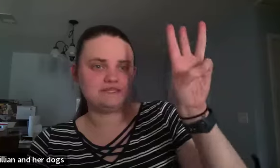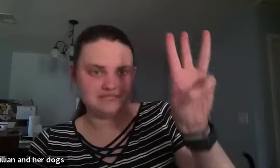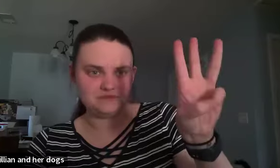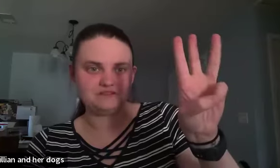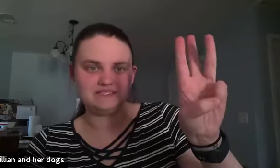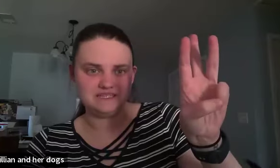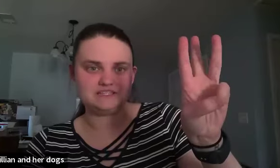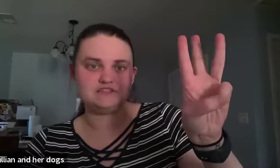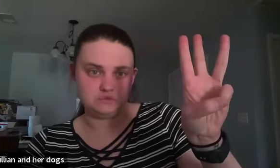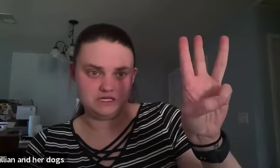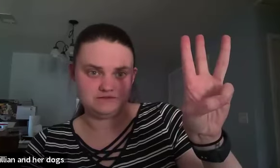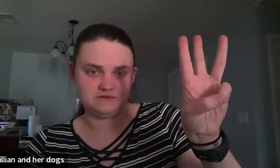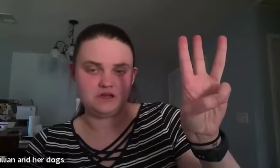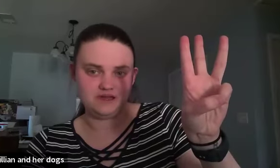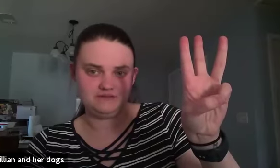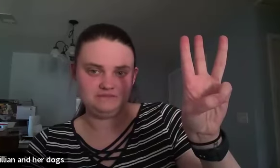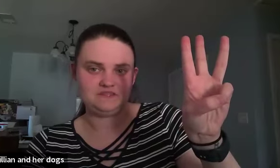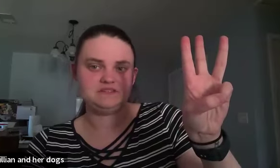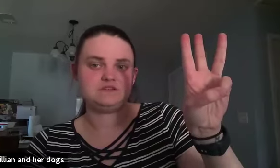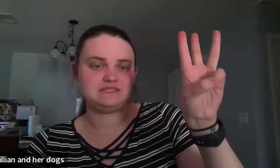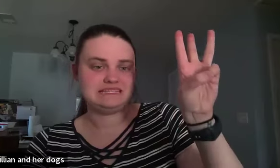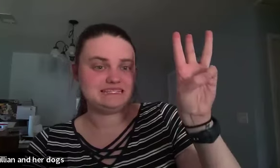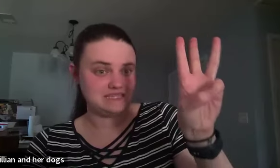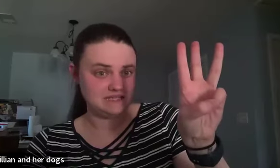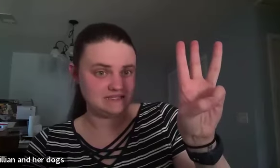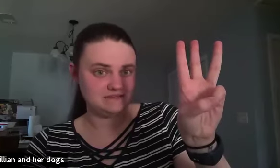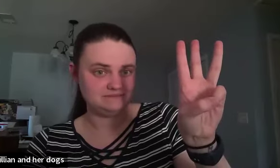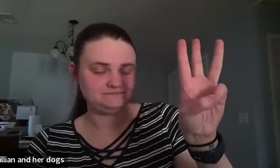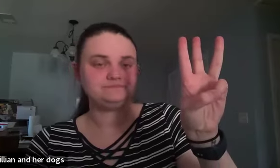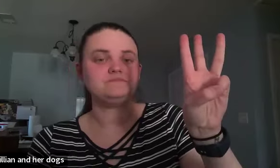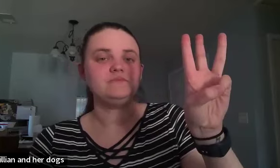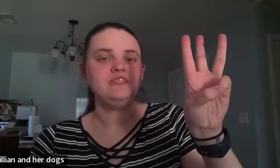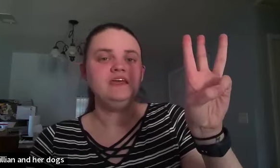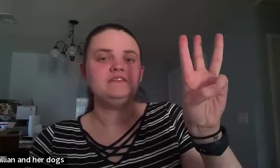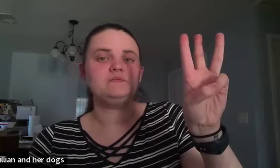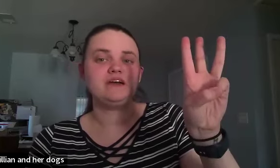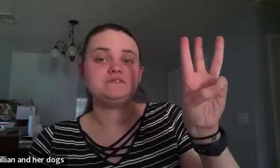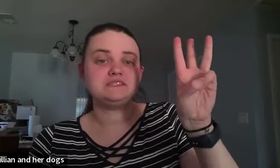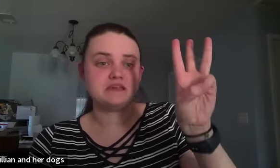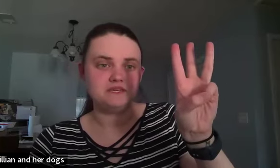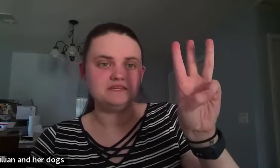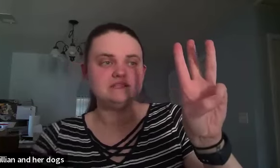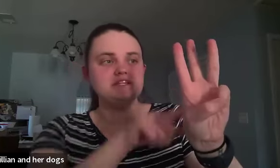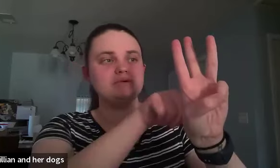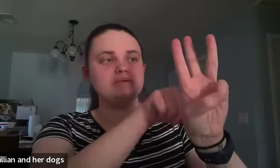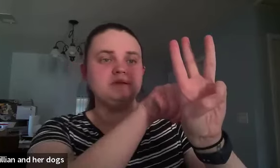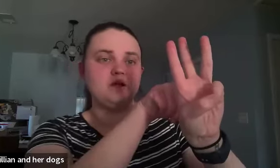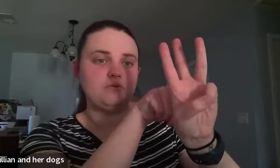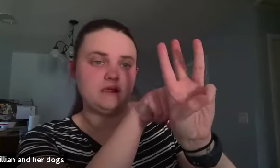what we typically see as three. Okay. So this is six. Then we have seven. Seven is going to be our